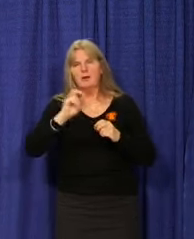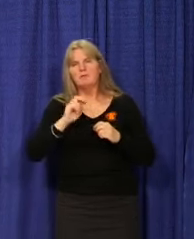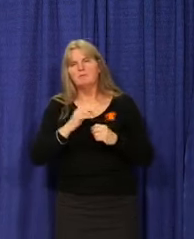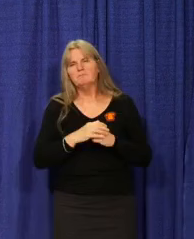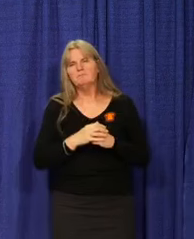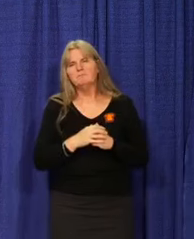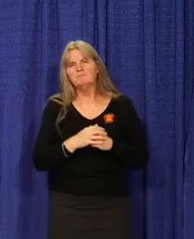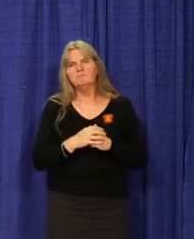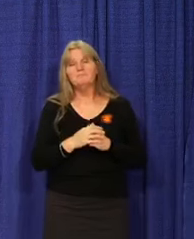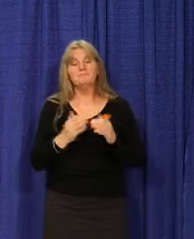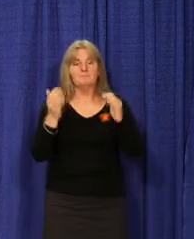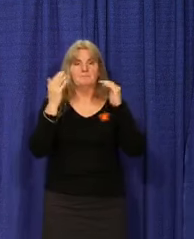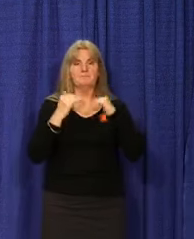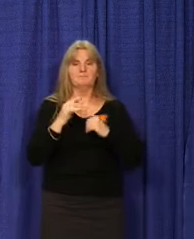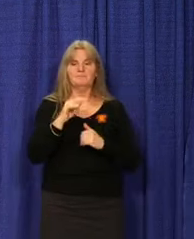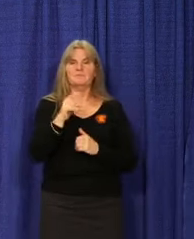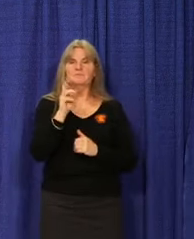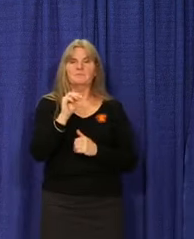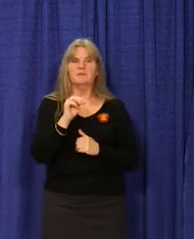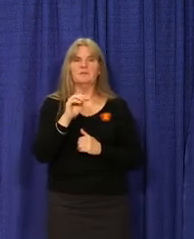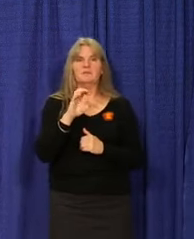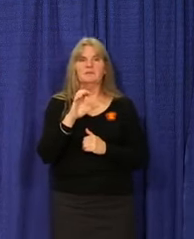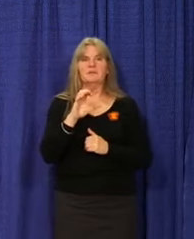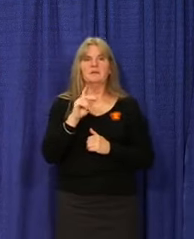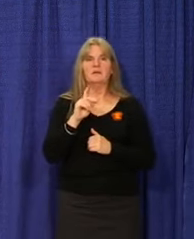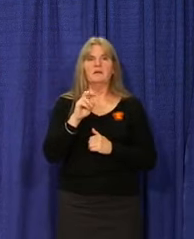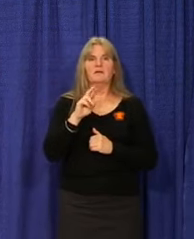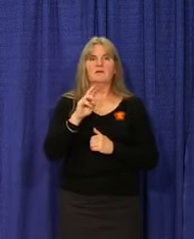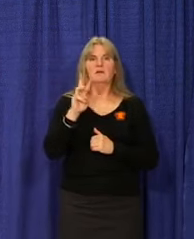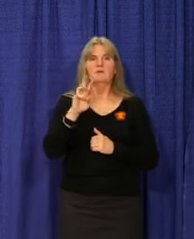now to Tim from CKRW.